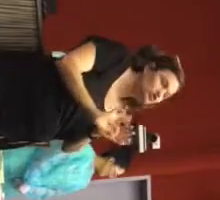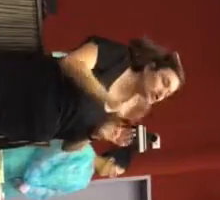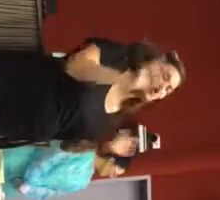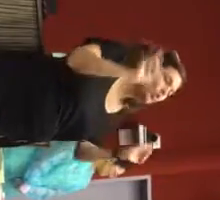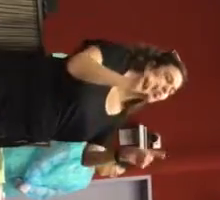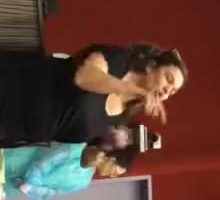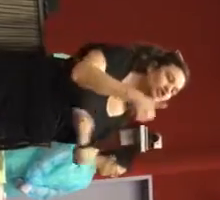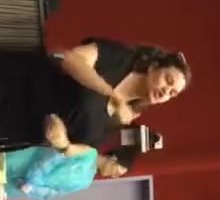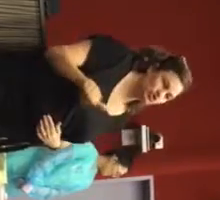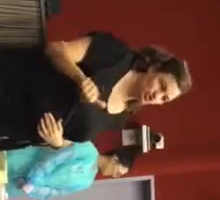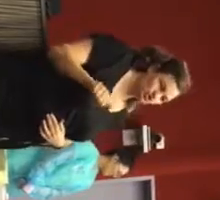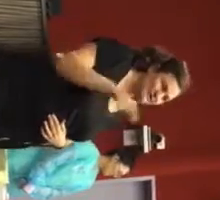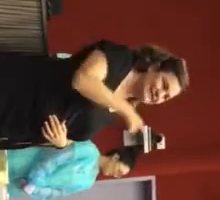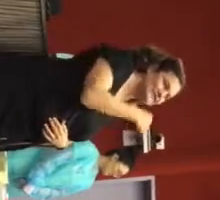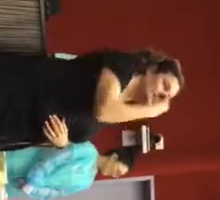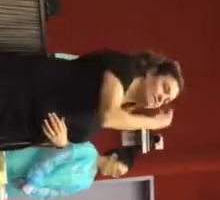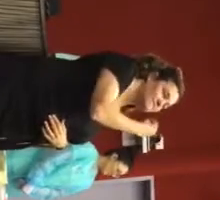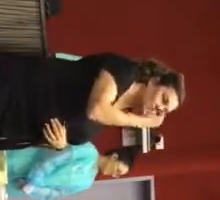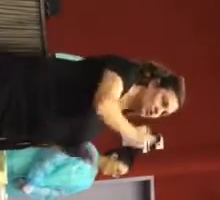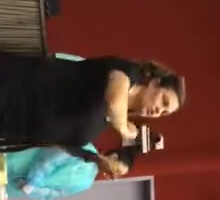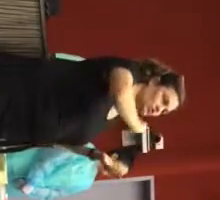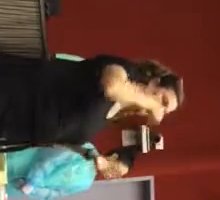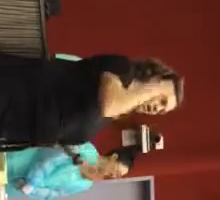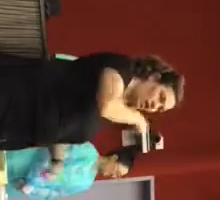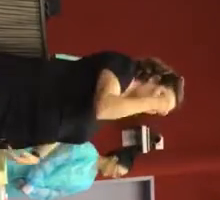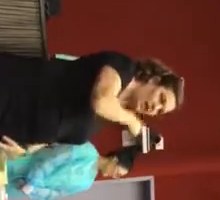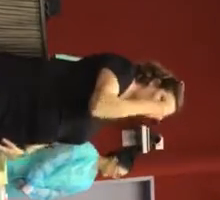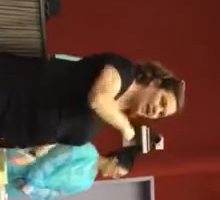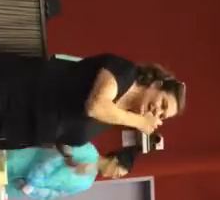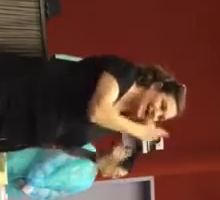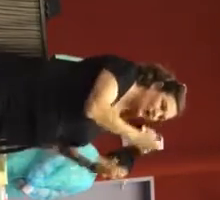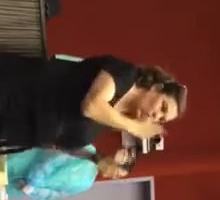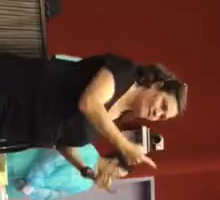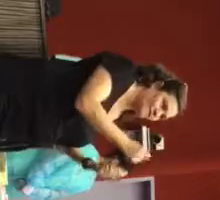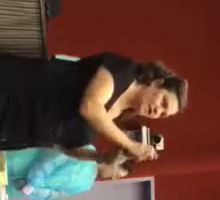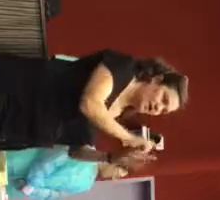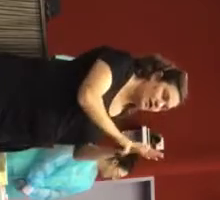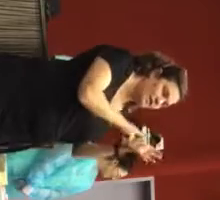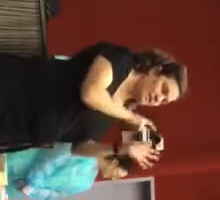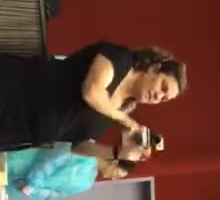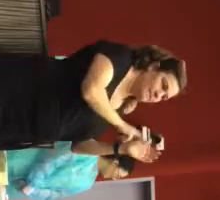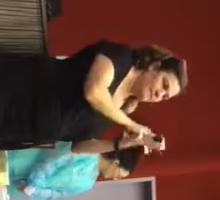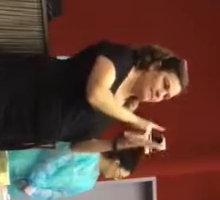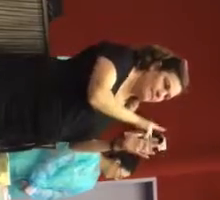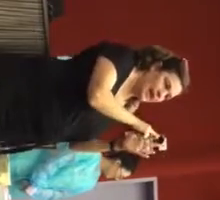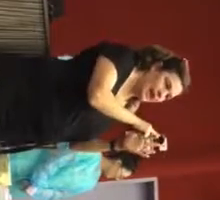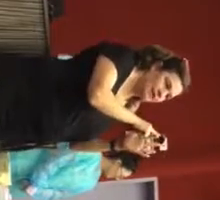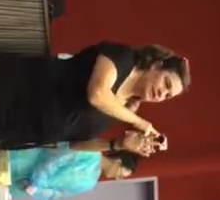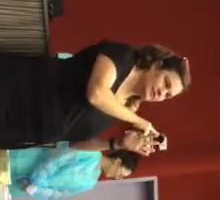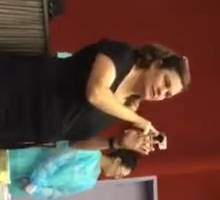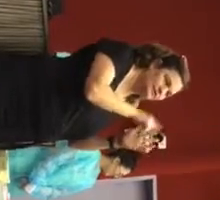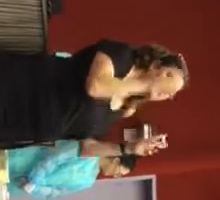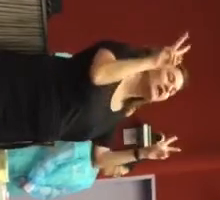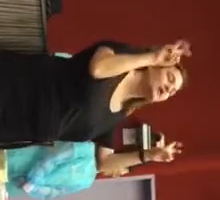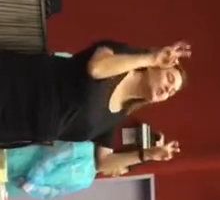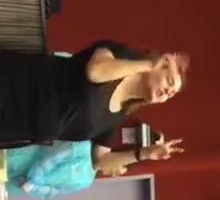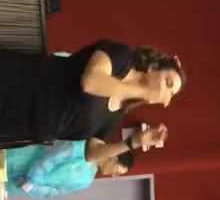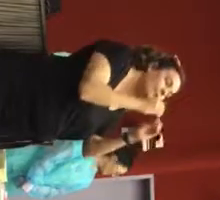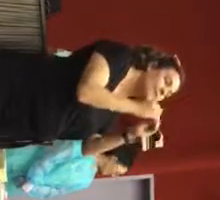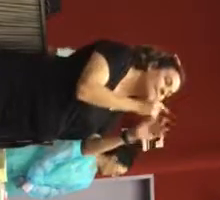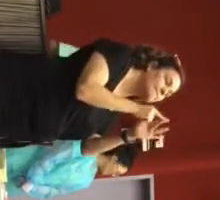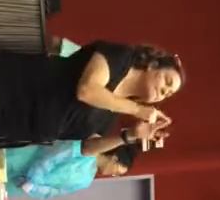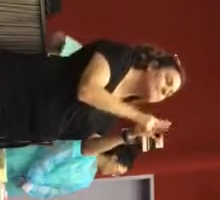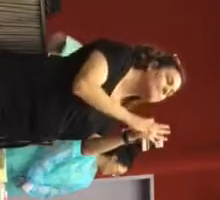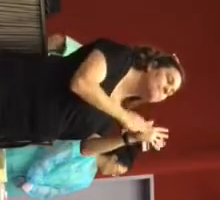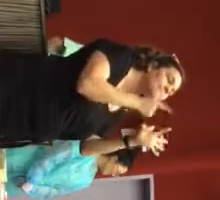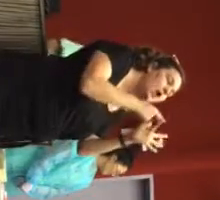bacteria that are there, the plaque. You'll hear these days it's called the biome. It's a very complex system that's there.